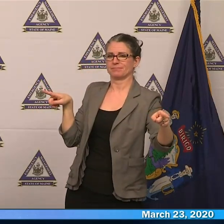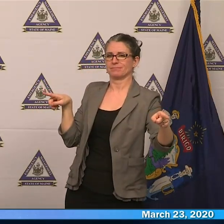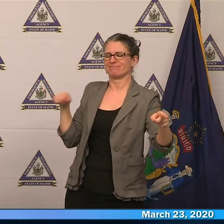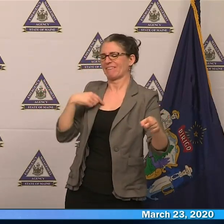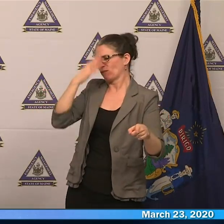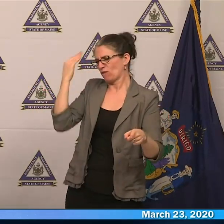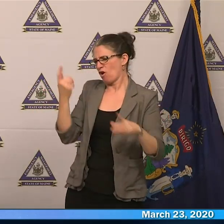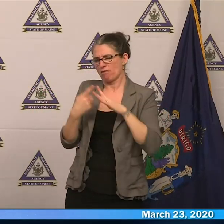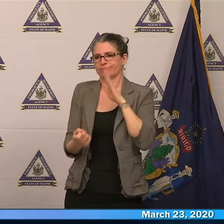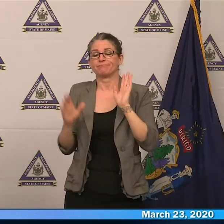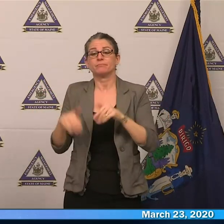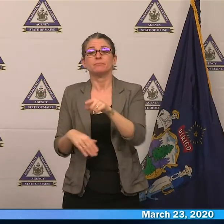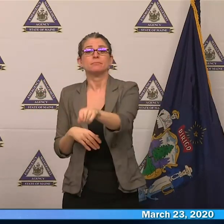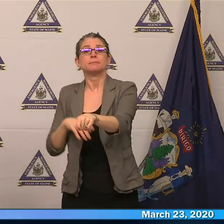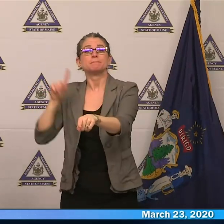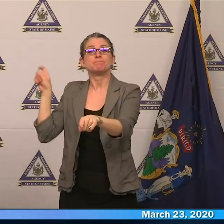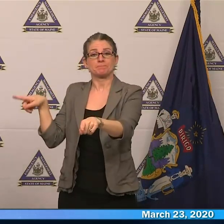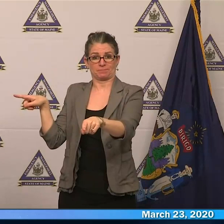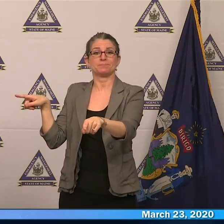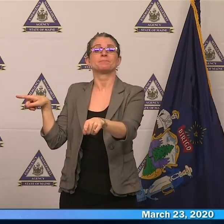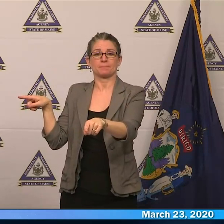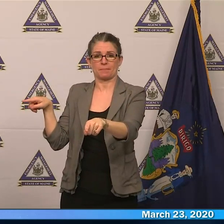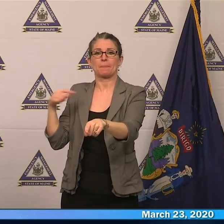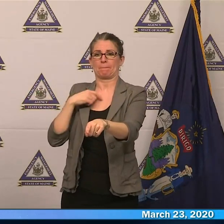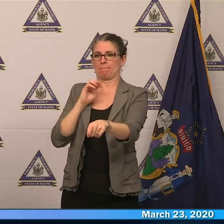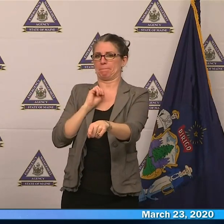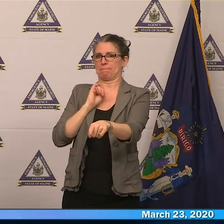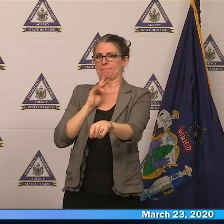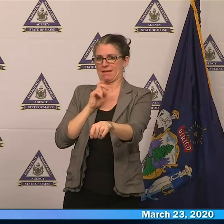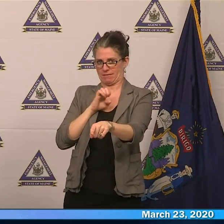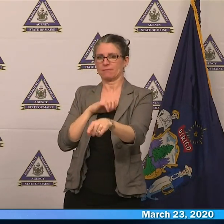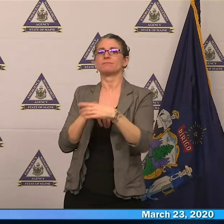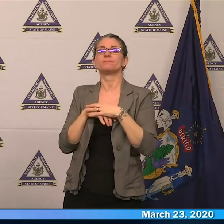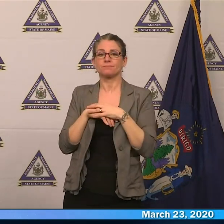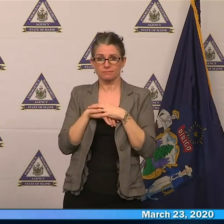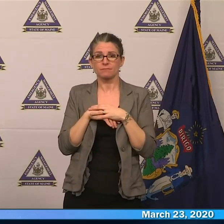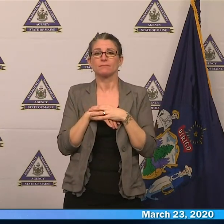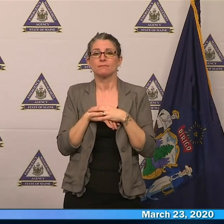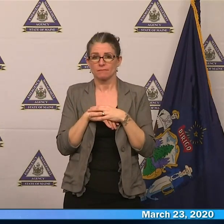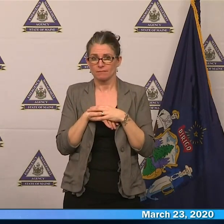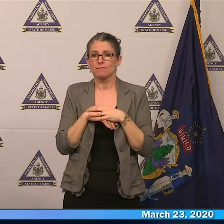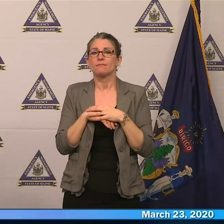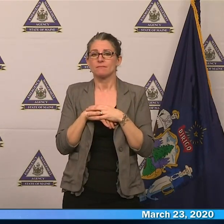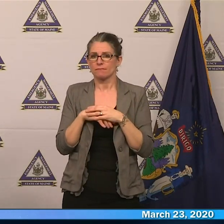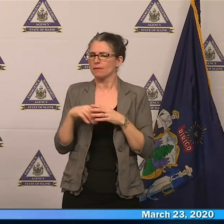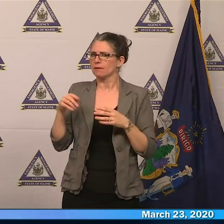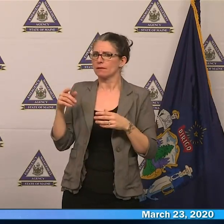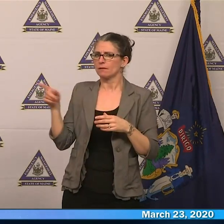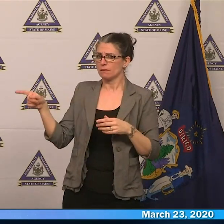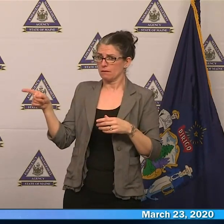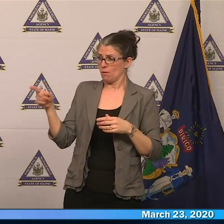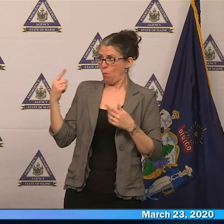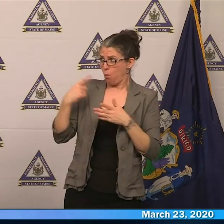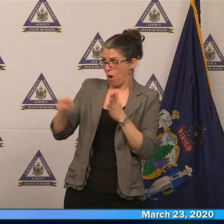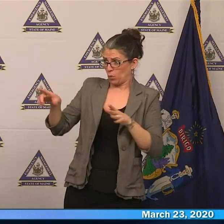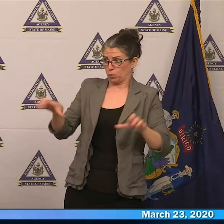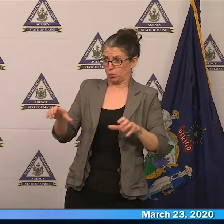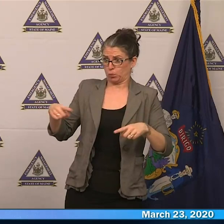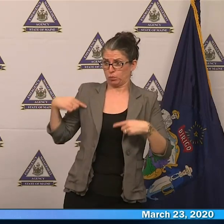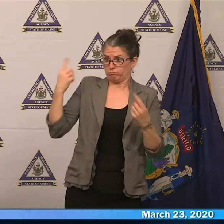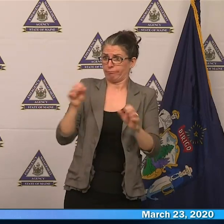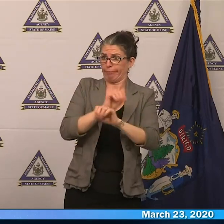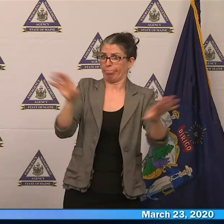Go ahead, Michael. I forgot my question. Okay. I'm just wondering how you know what you've done already is working. What do you think what the governor has done so far is